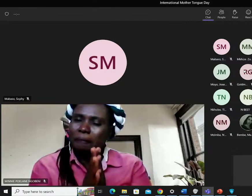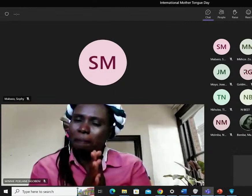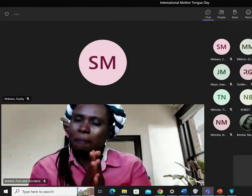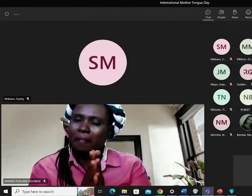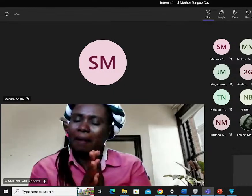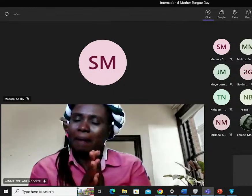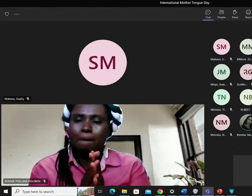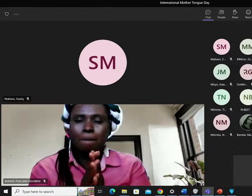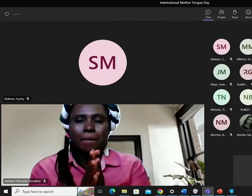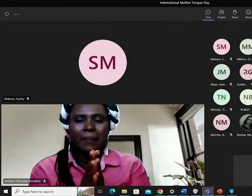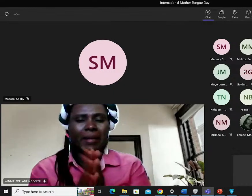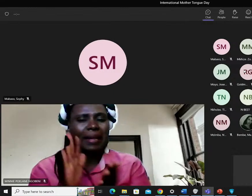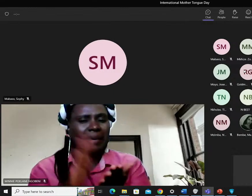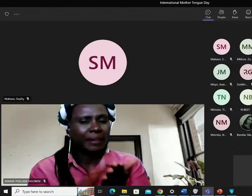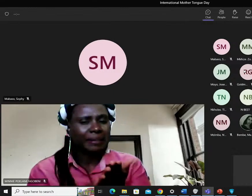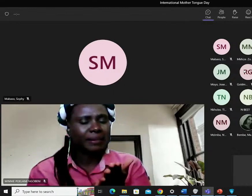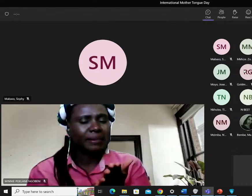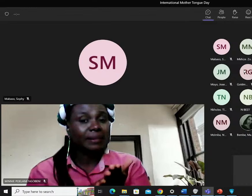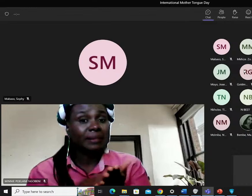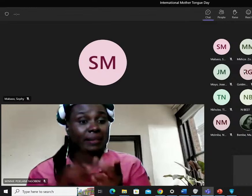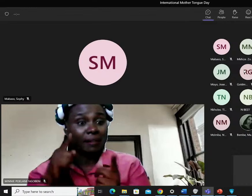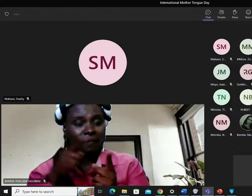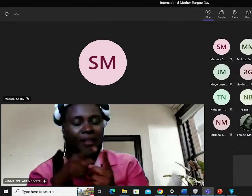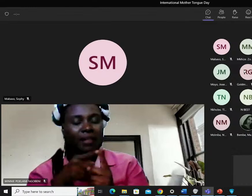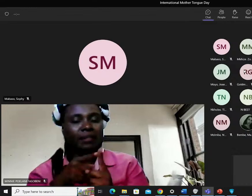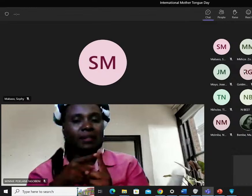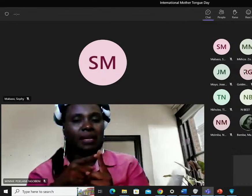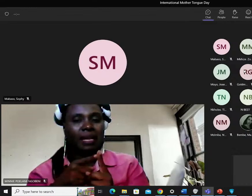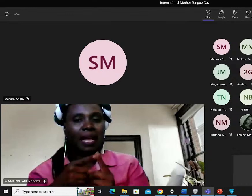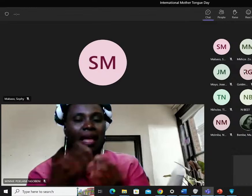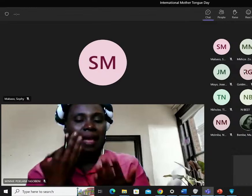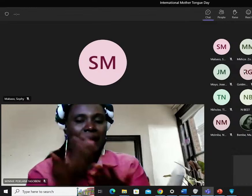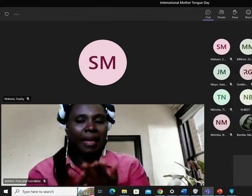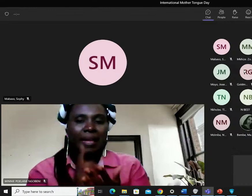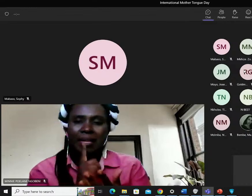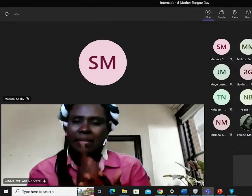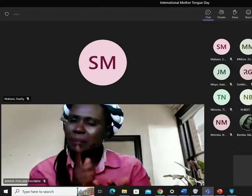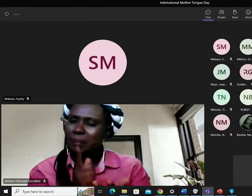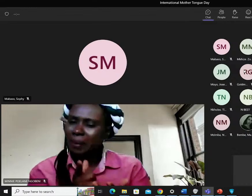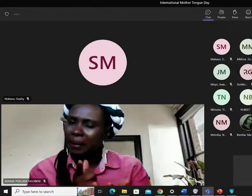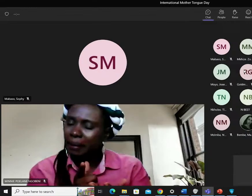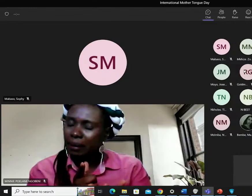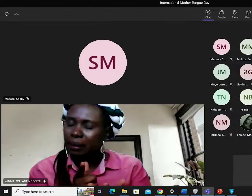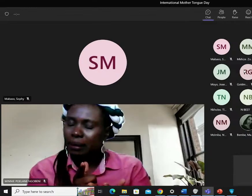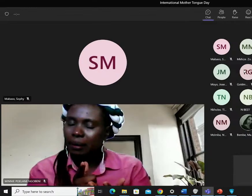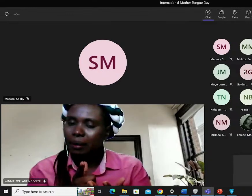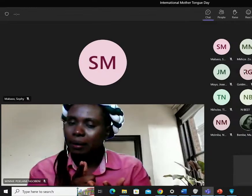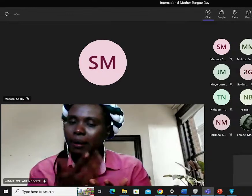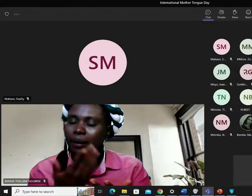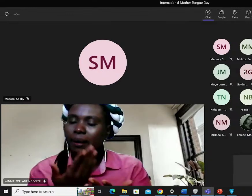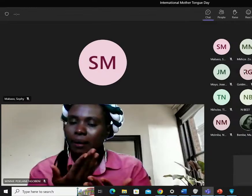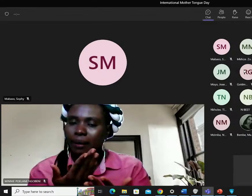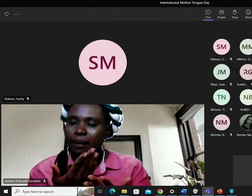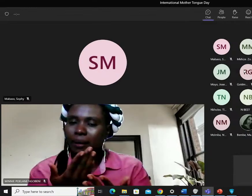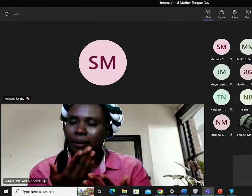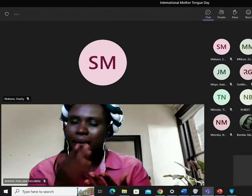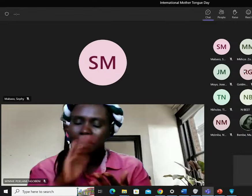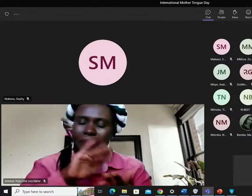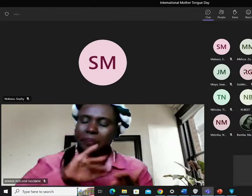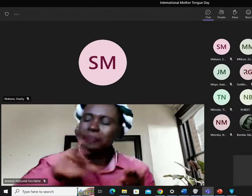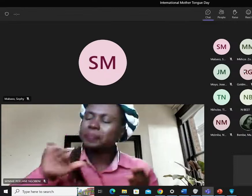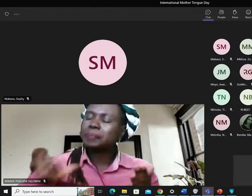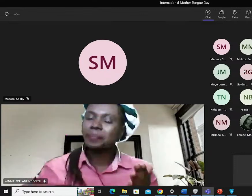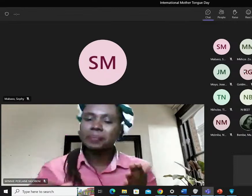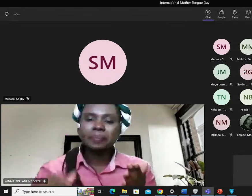And the fact that I can speak and ignore you because you